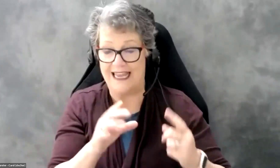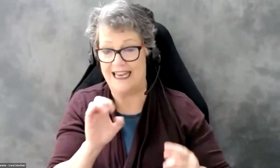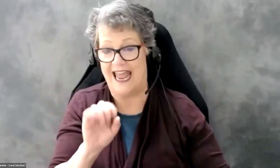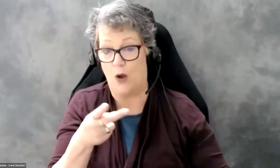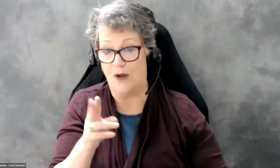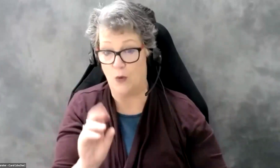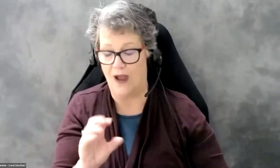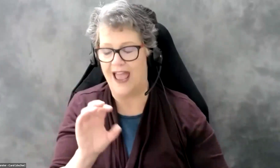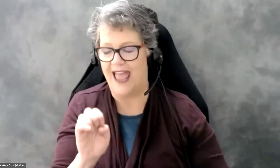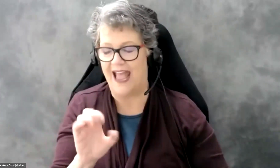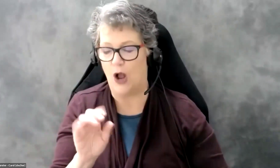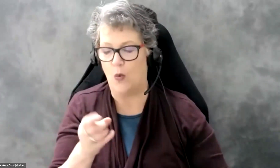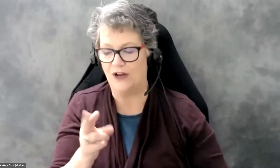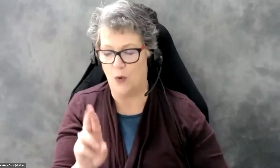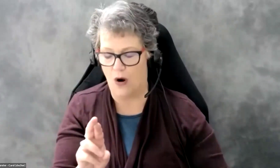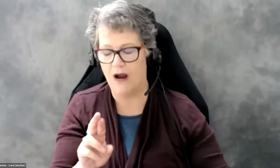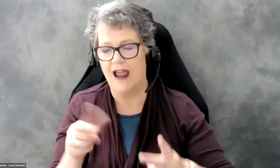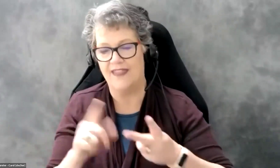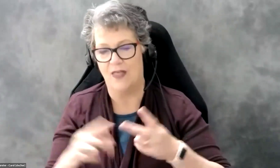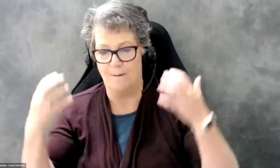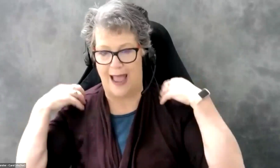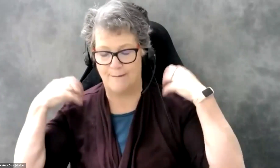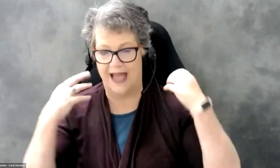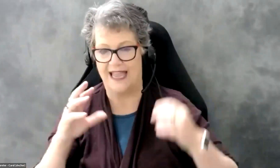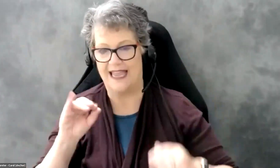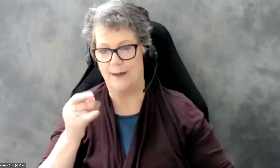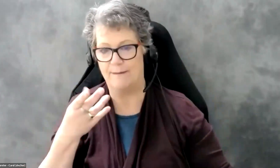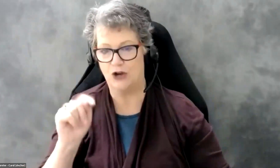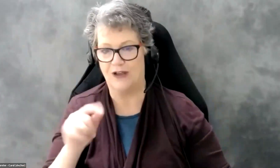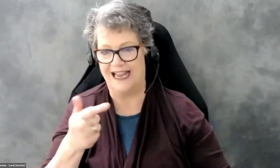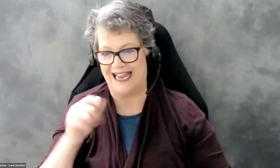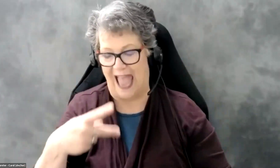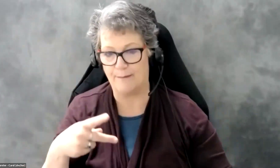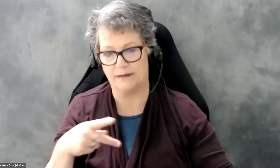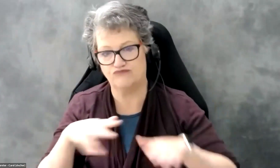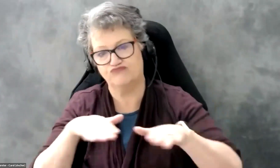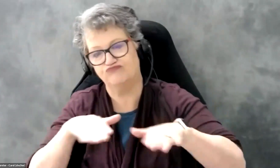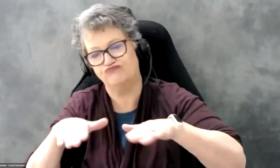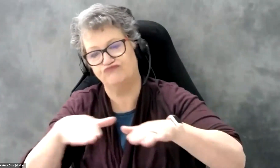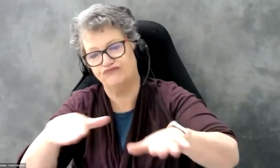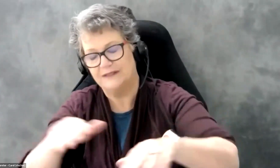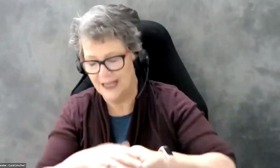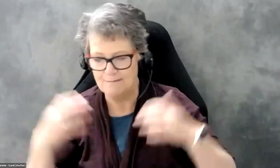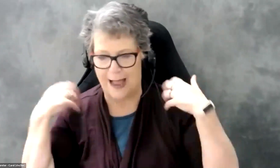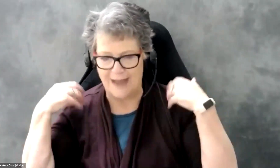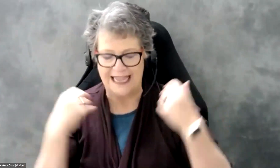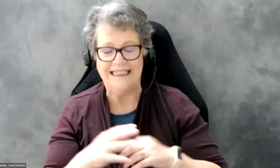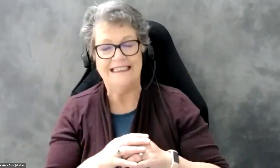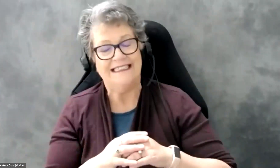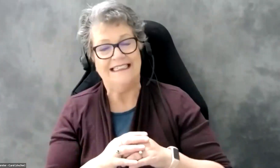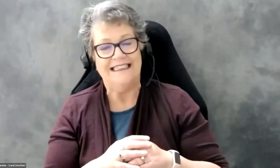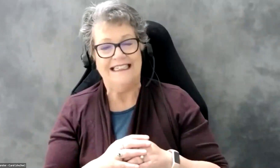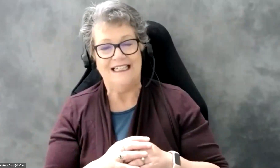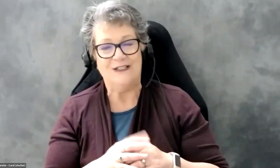and another one backpacking up in the Immigrant Gap Wilderness area, something like that. And